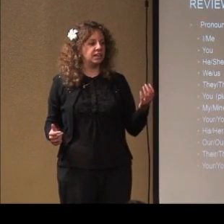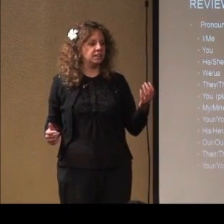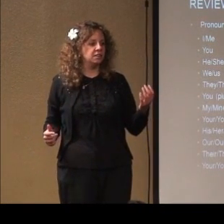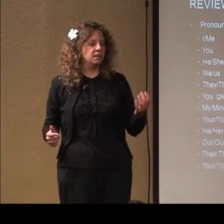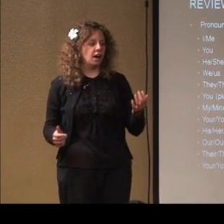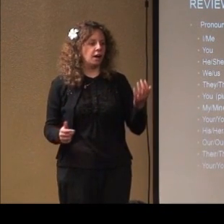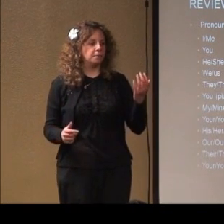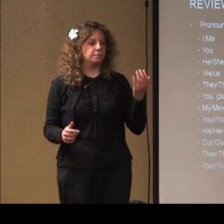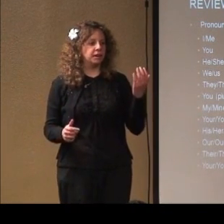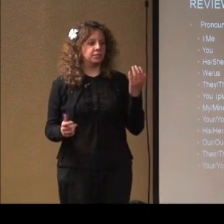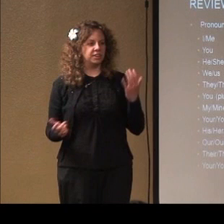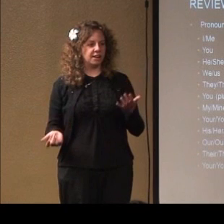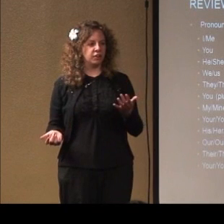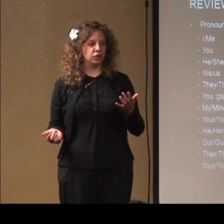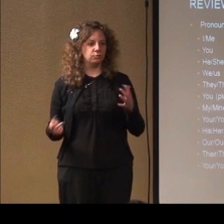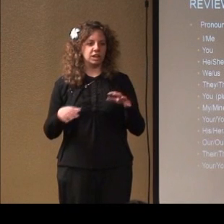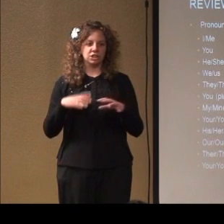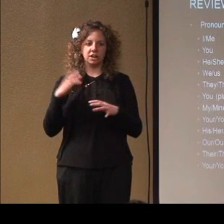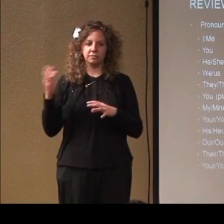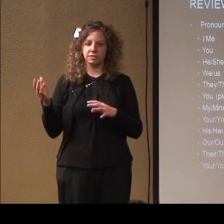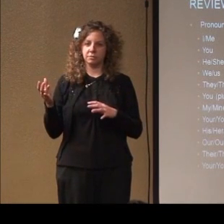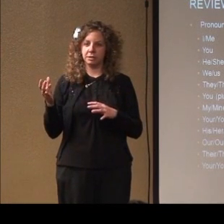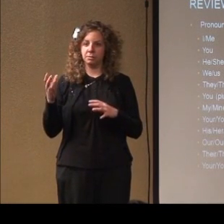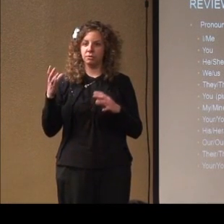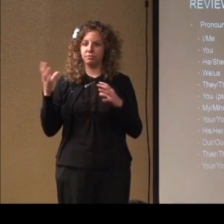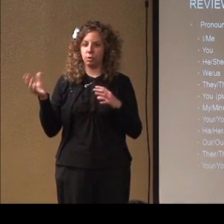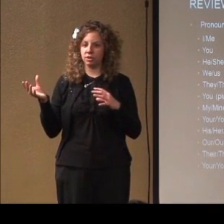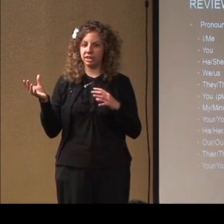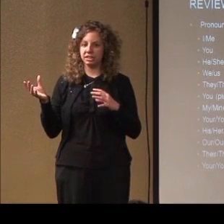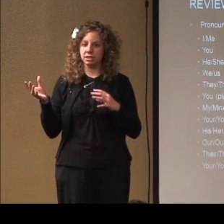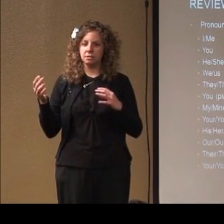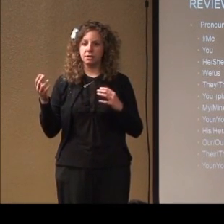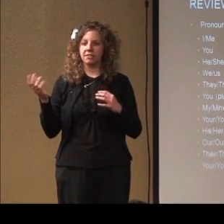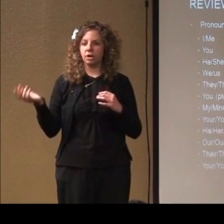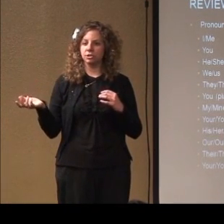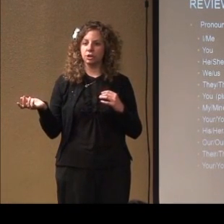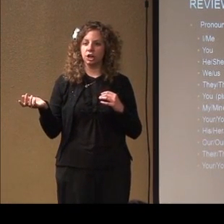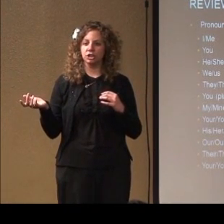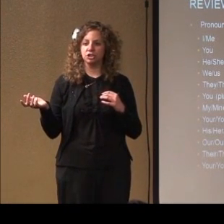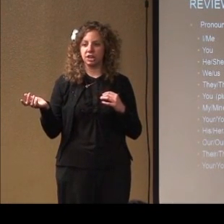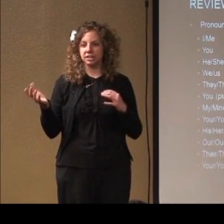it, then I've heard rationale from different people for this, but I've also heard just,